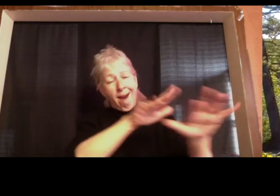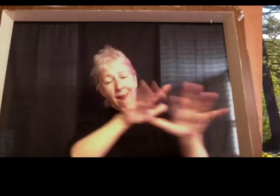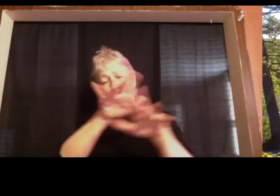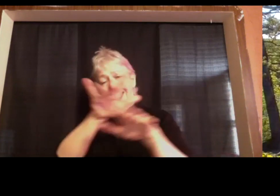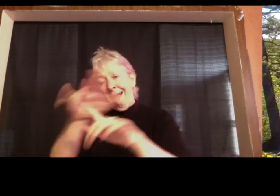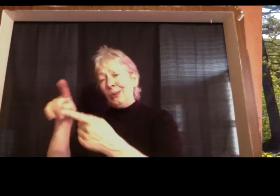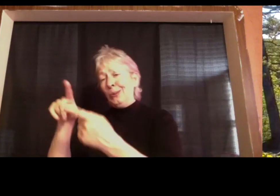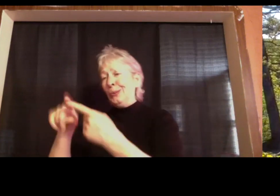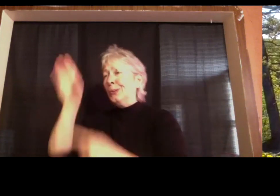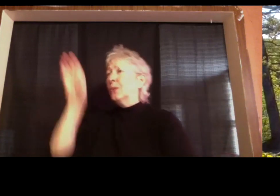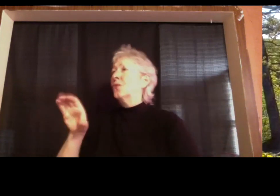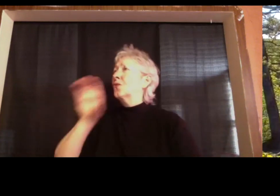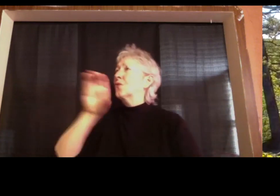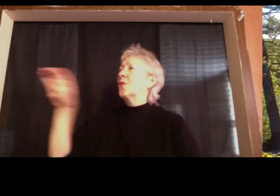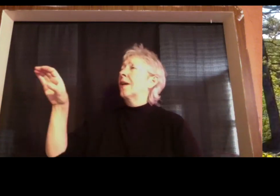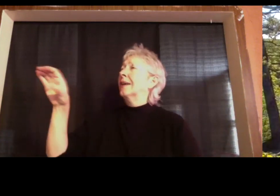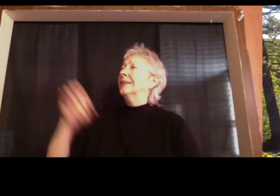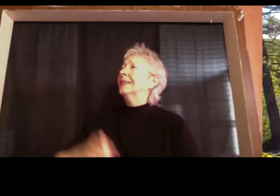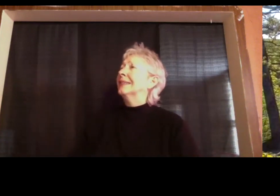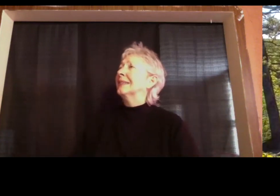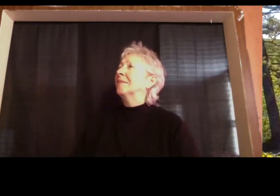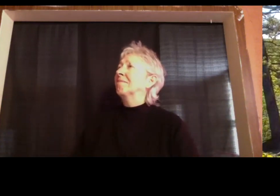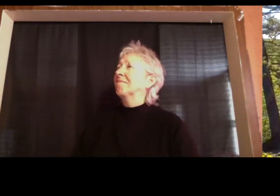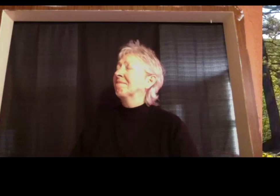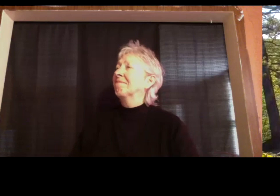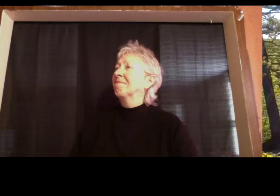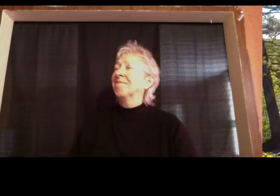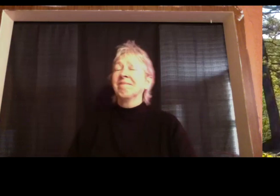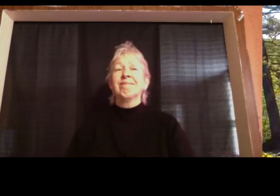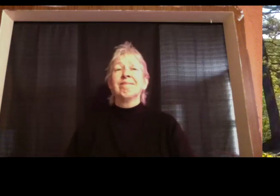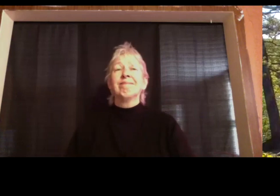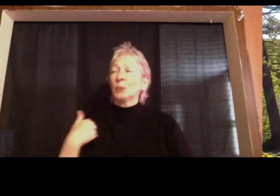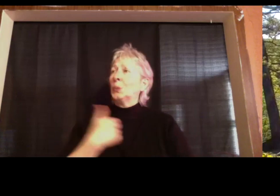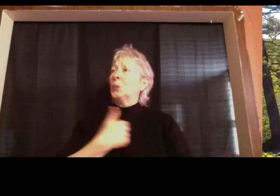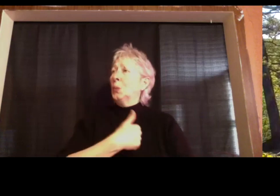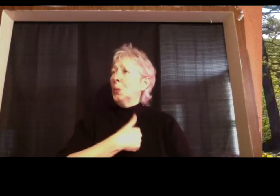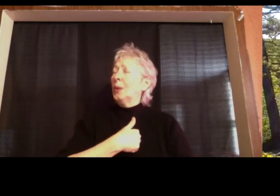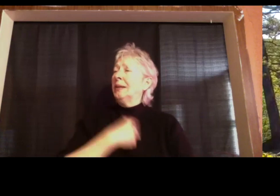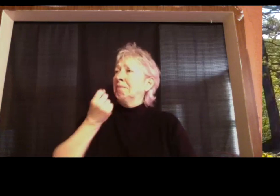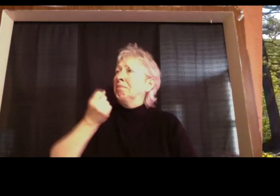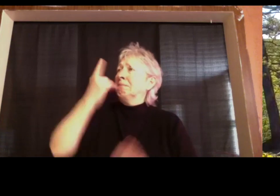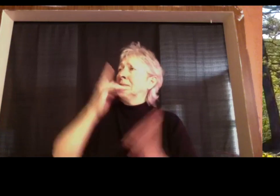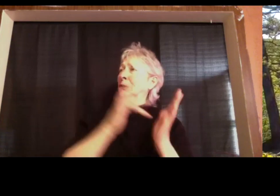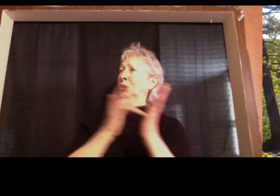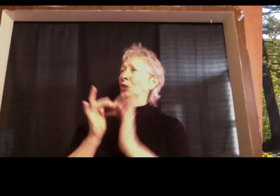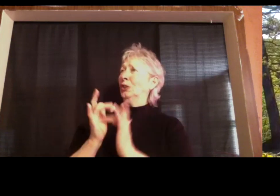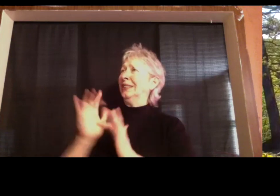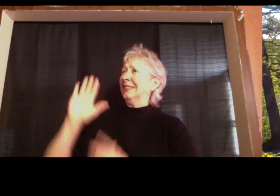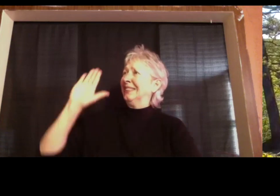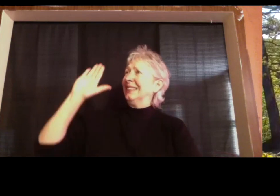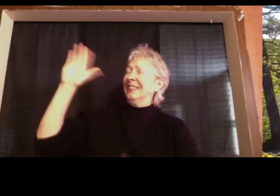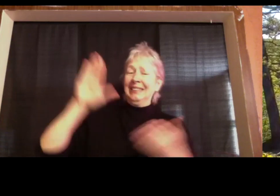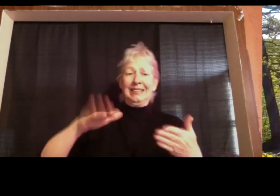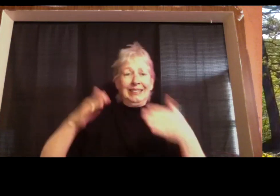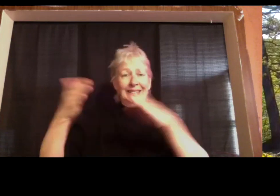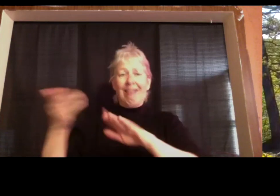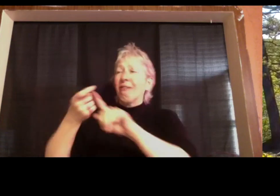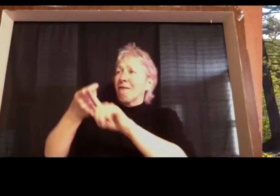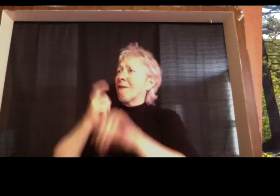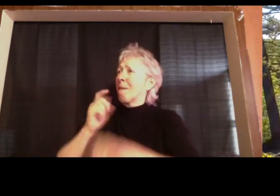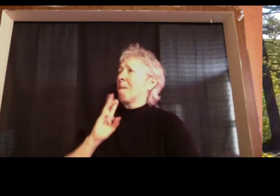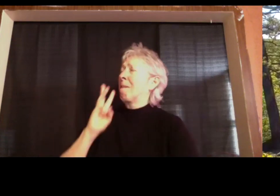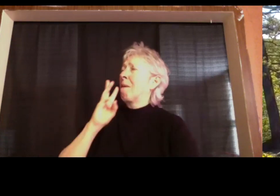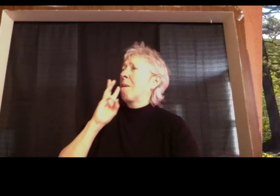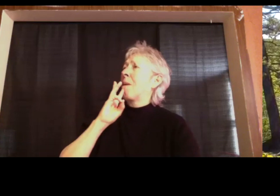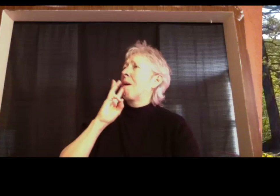cross. We enter into Jesus' death through these waters, cleansing us of our sins